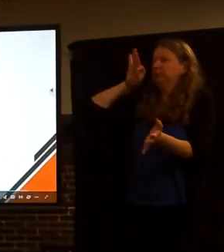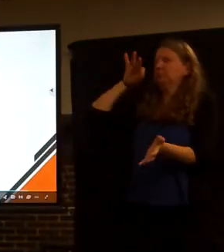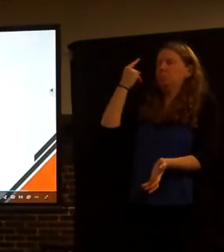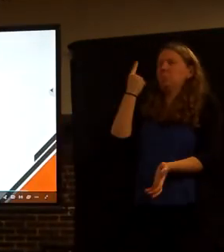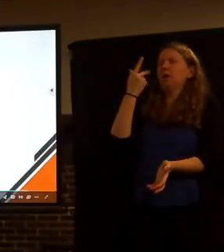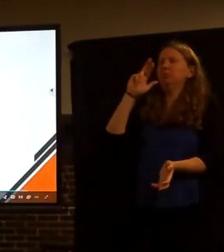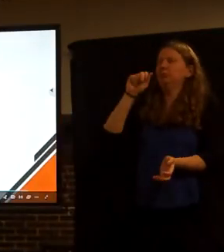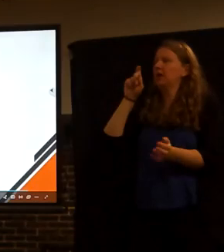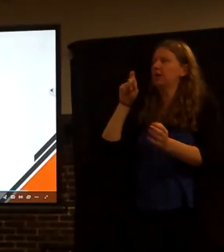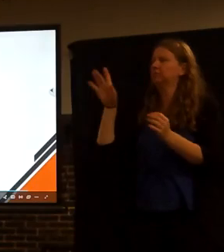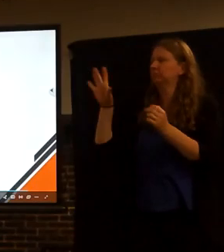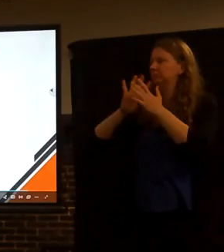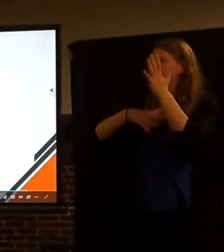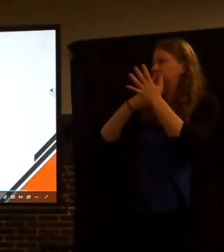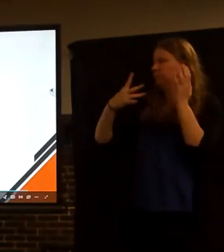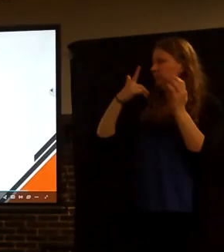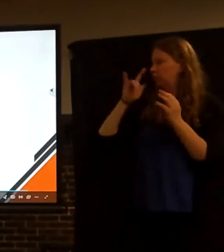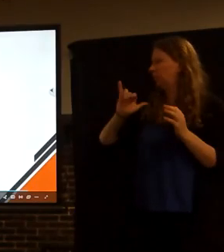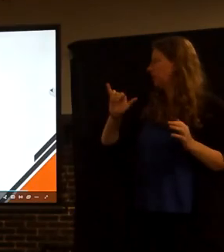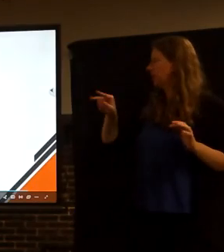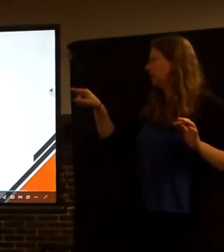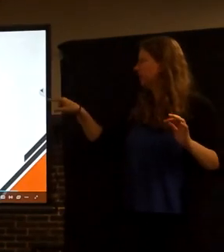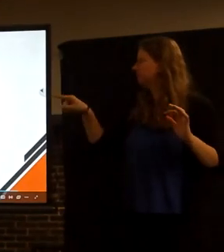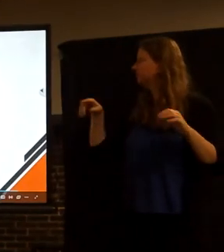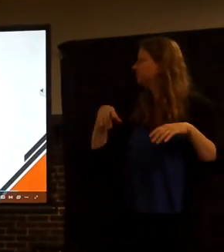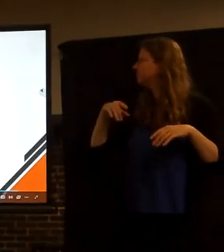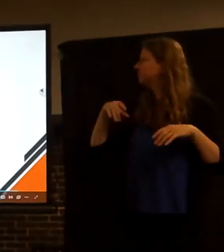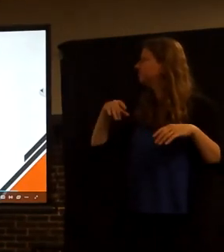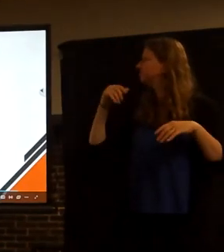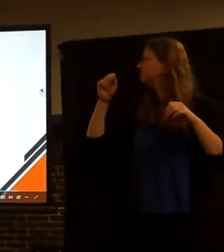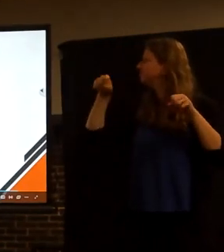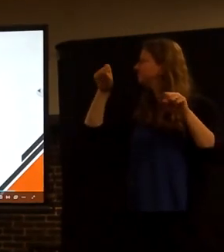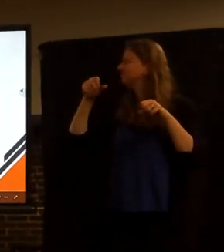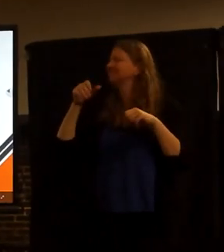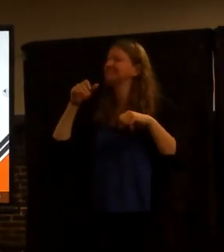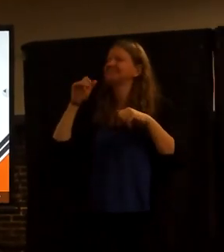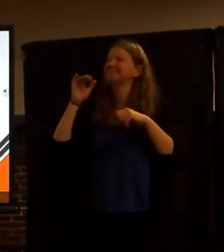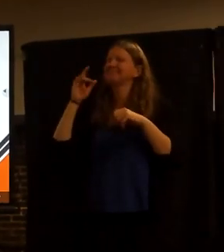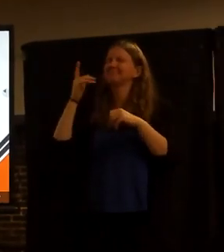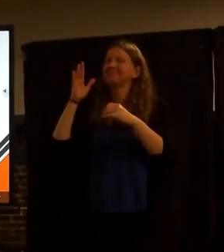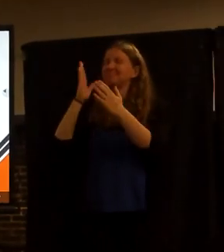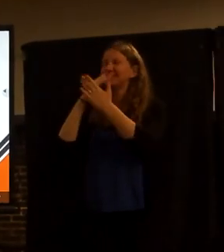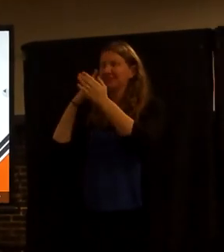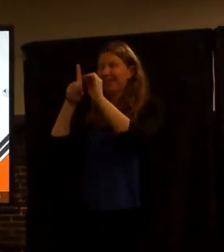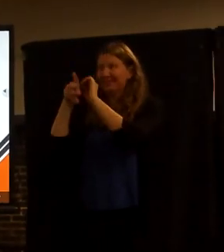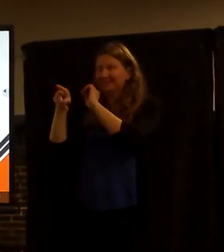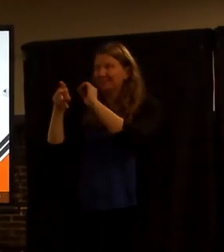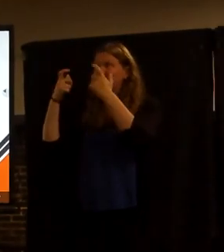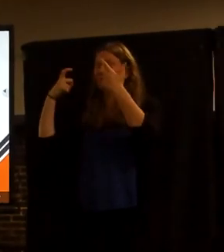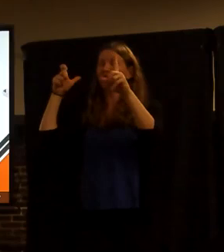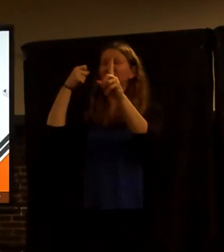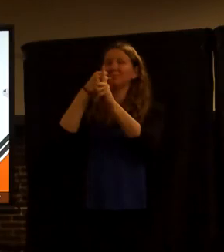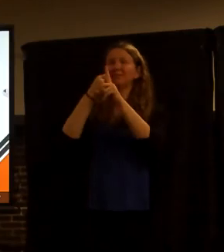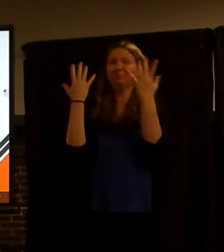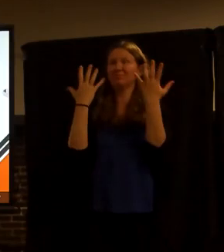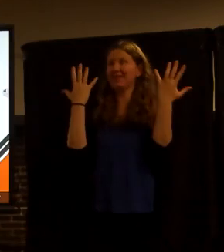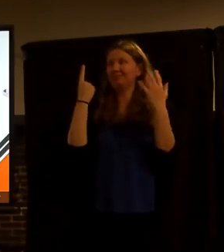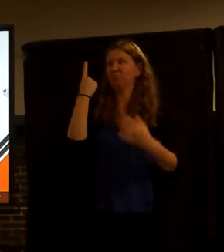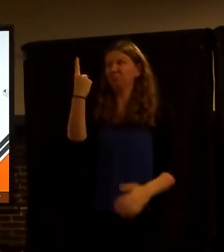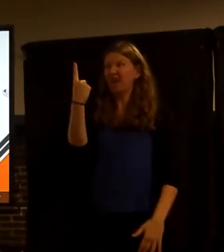This is not for all grades, but I've just selected one as a snapshot so you can get an idea of what our schedule looks like.